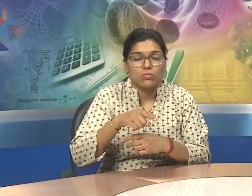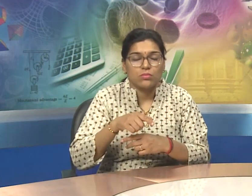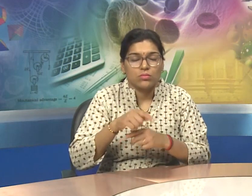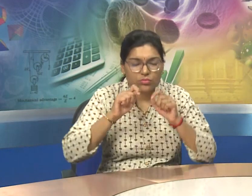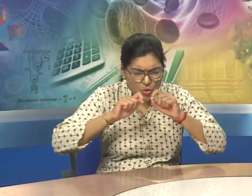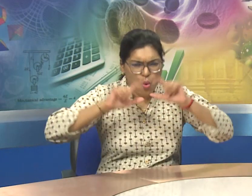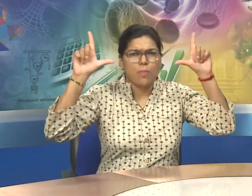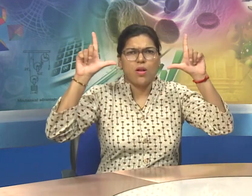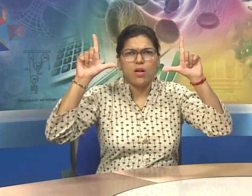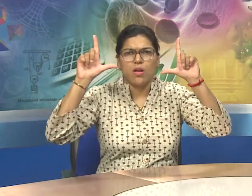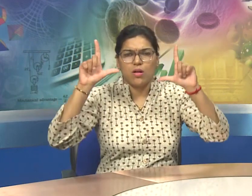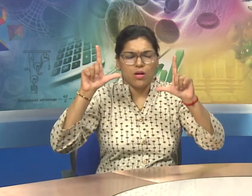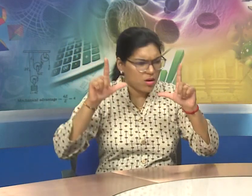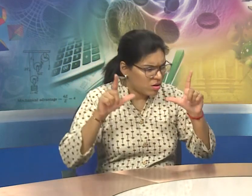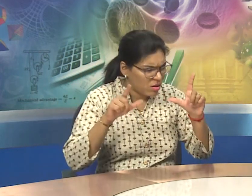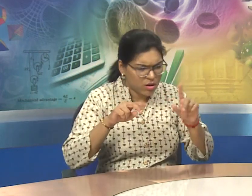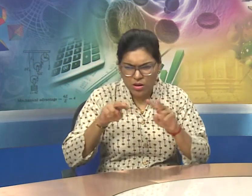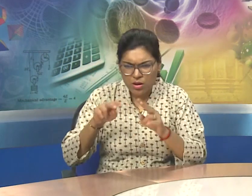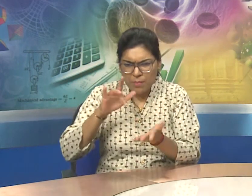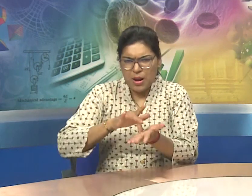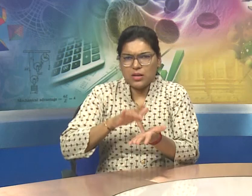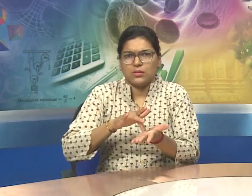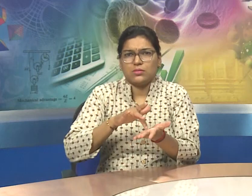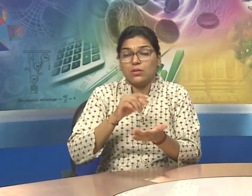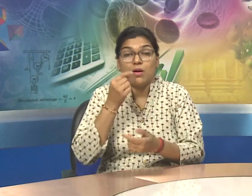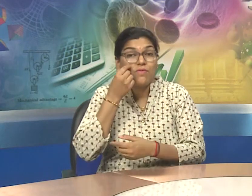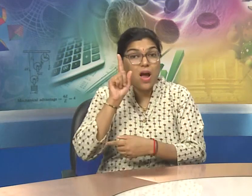When the old man opened his eyes,